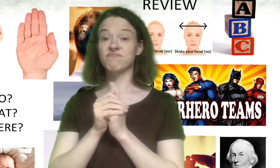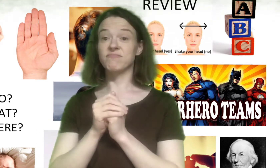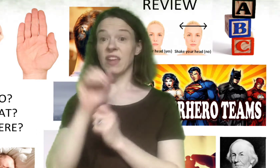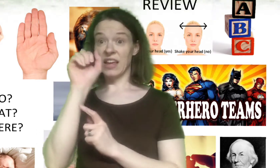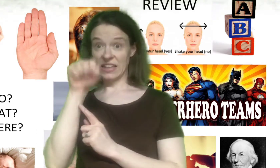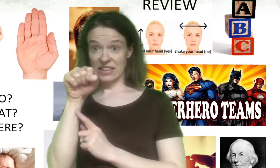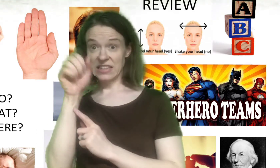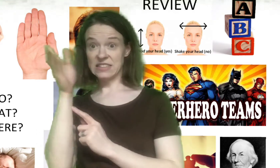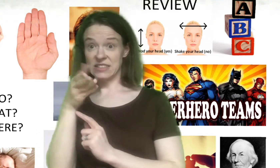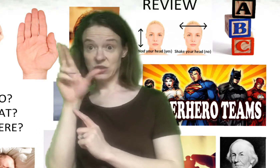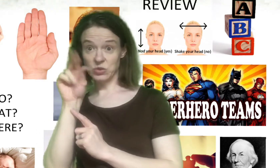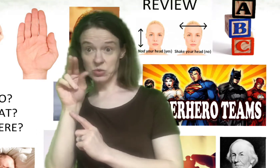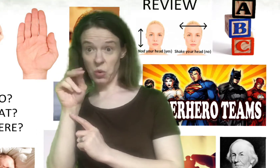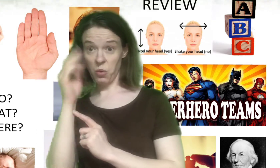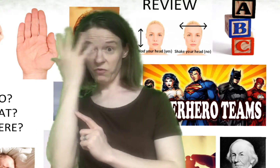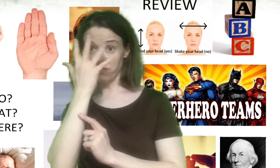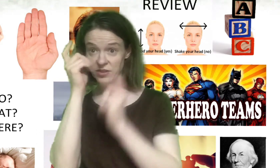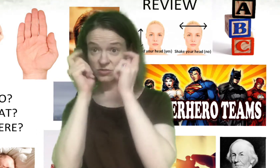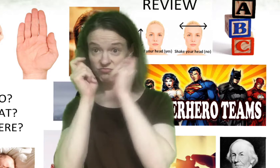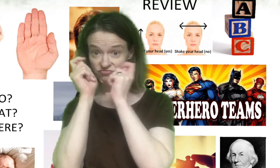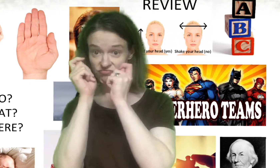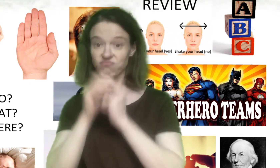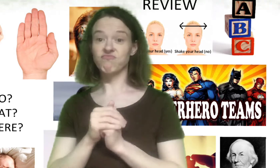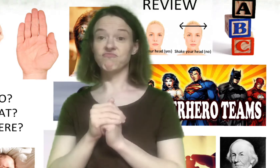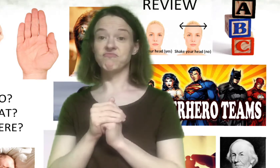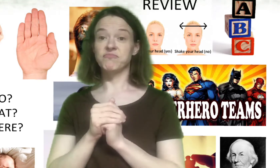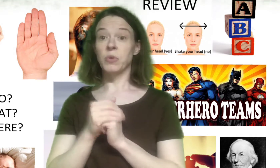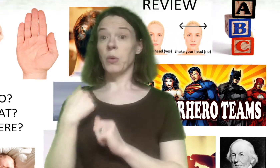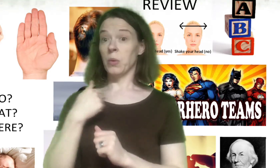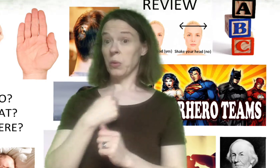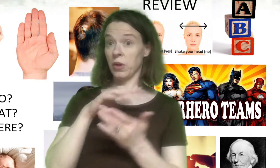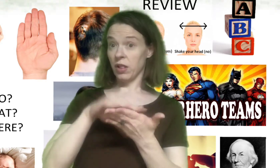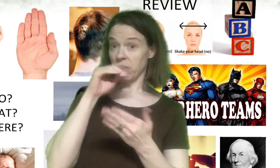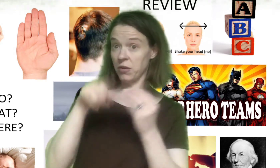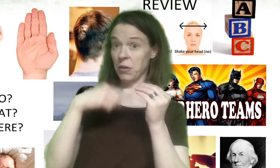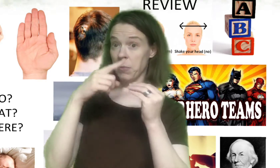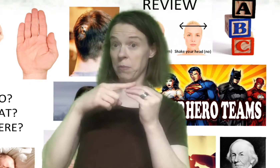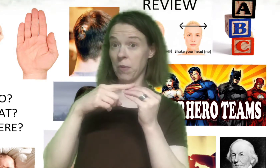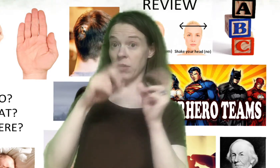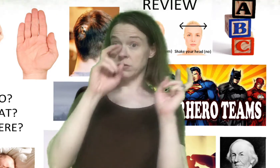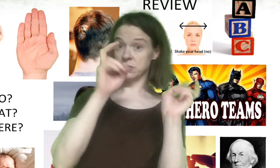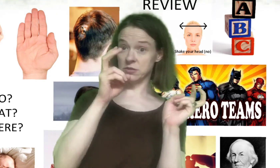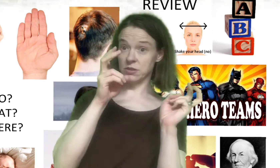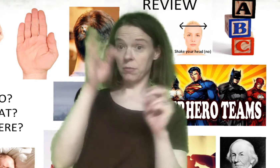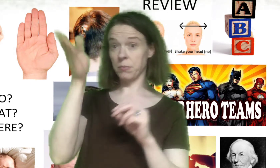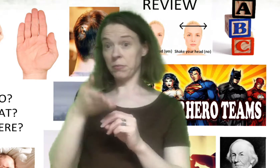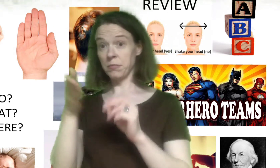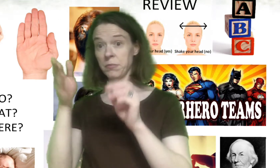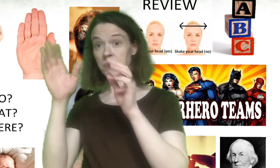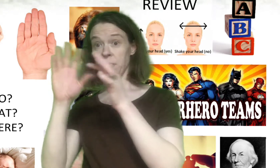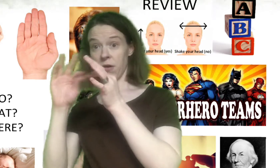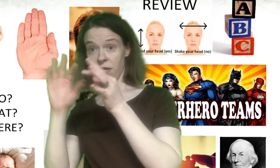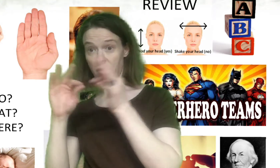grammar, yes, no facial grammar. We learned about topic and